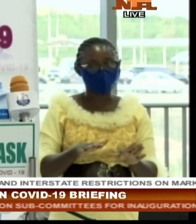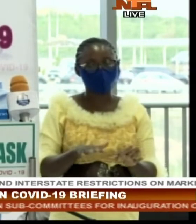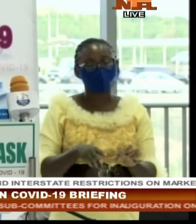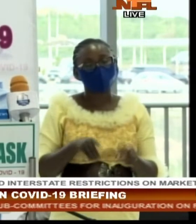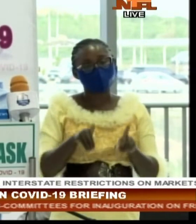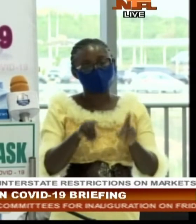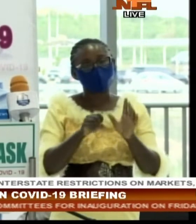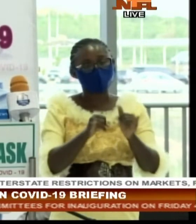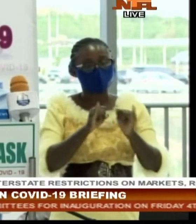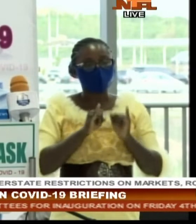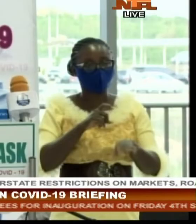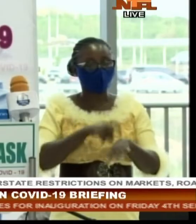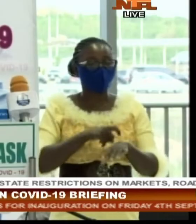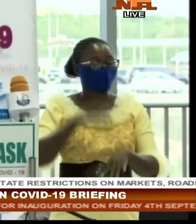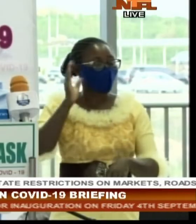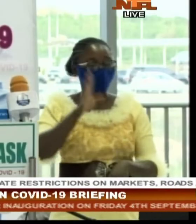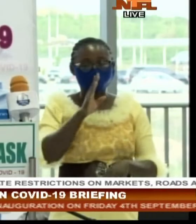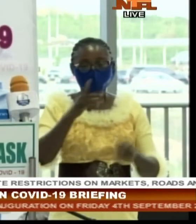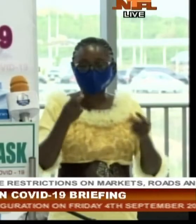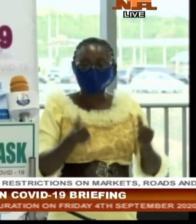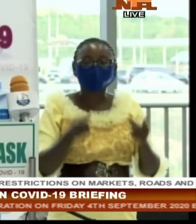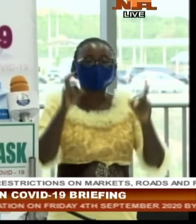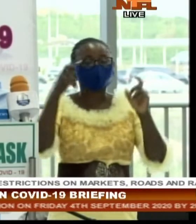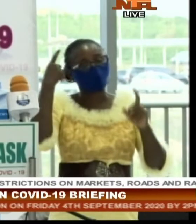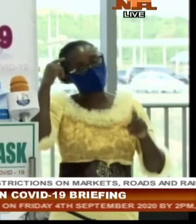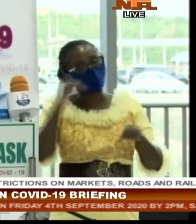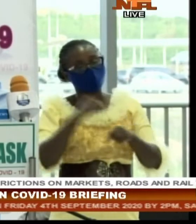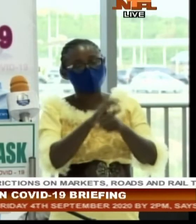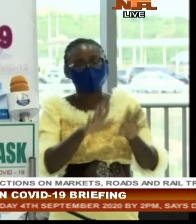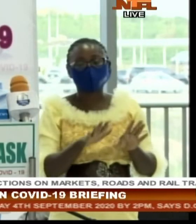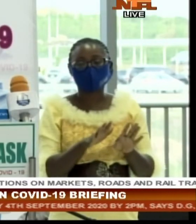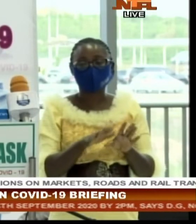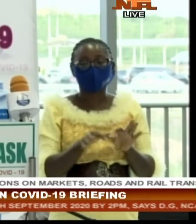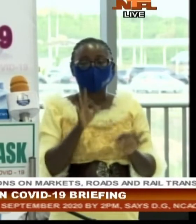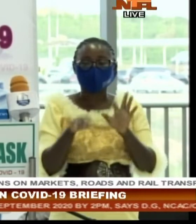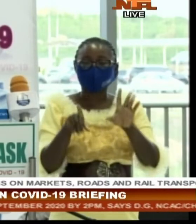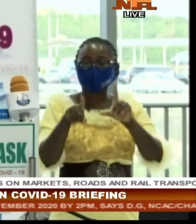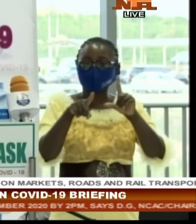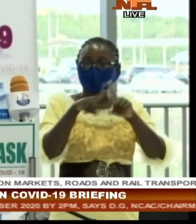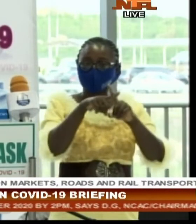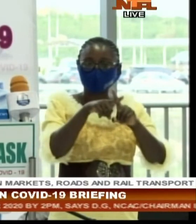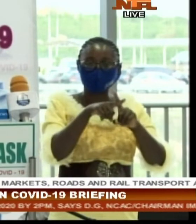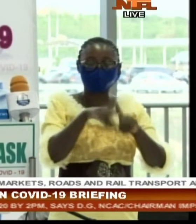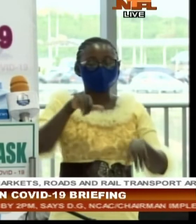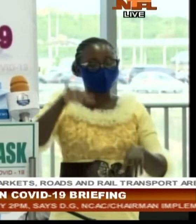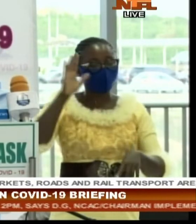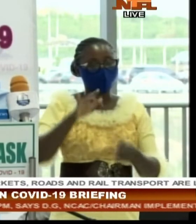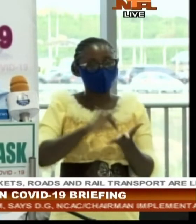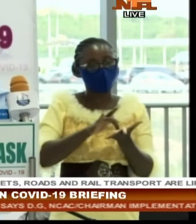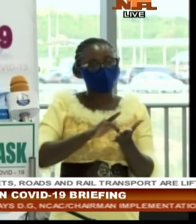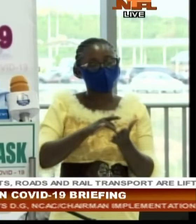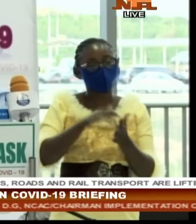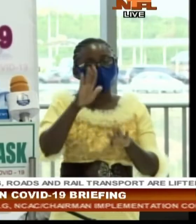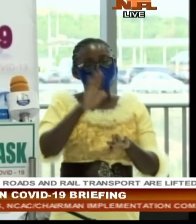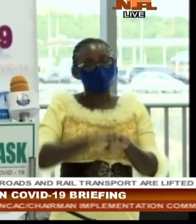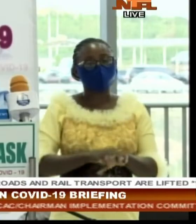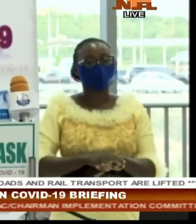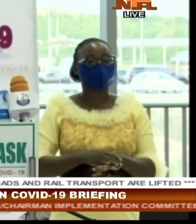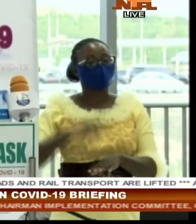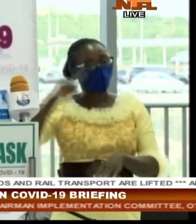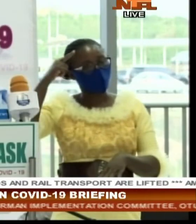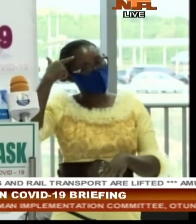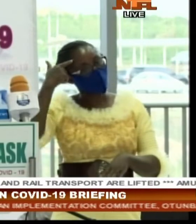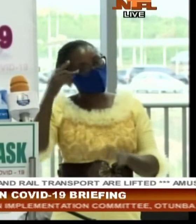period will immediately be tested for COVID-19. If positive, They will be managed based on national guidelines for